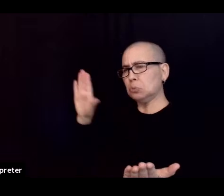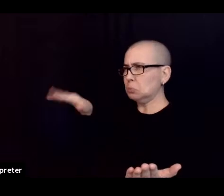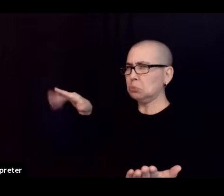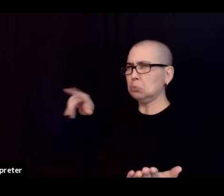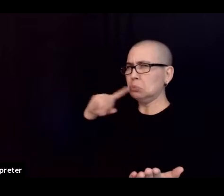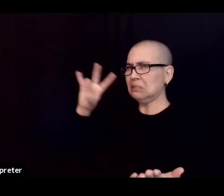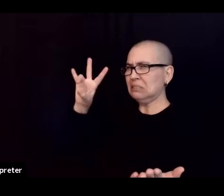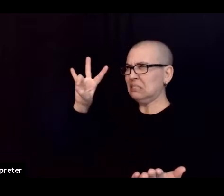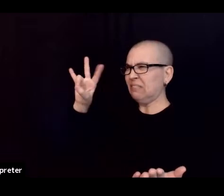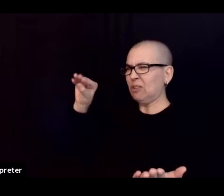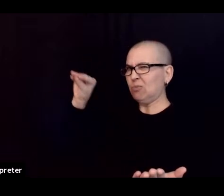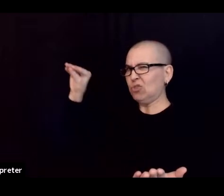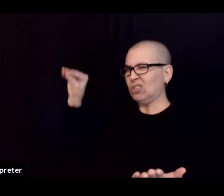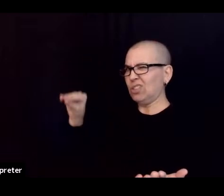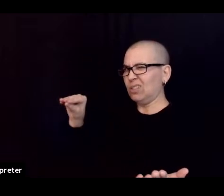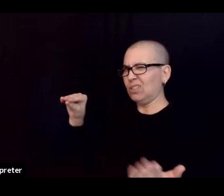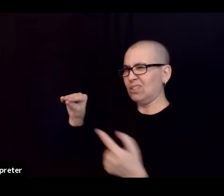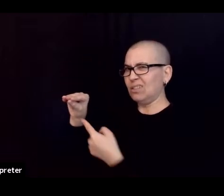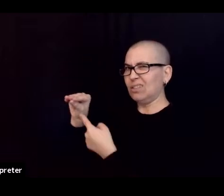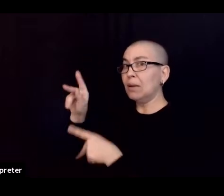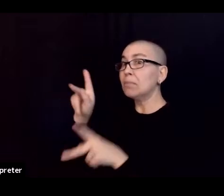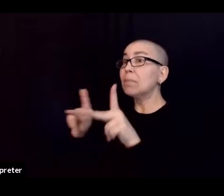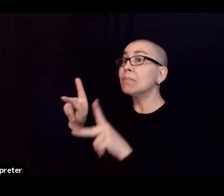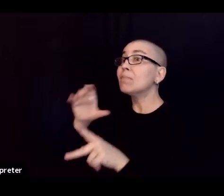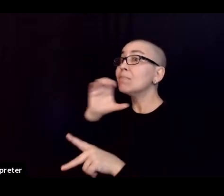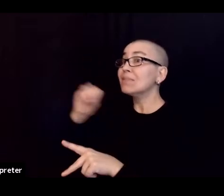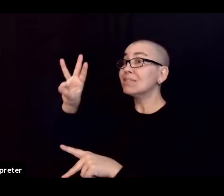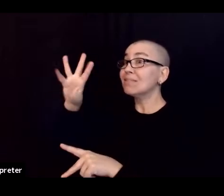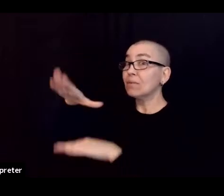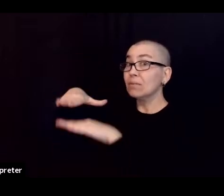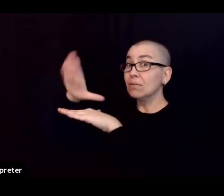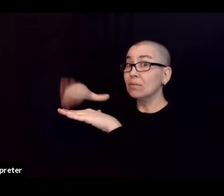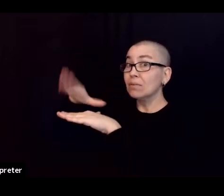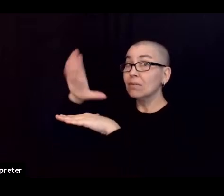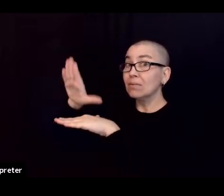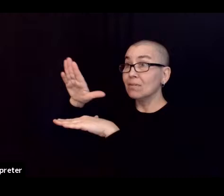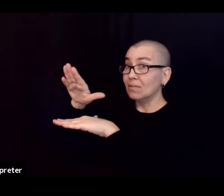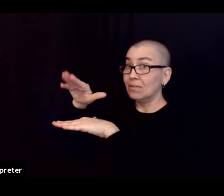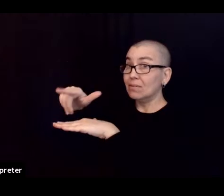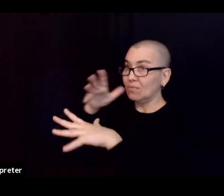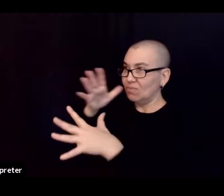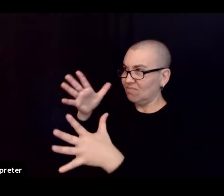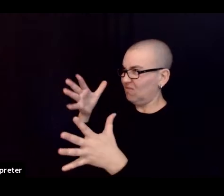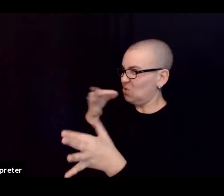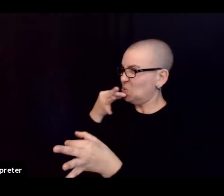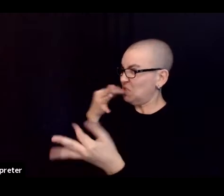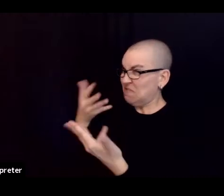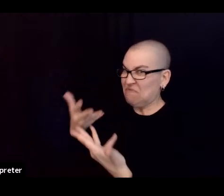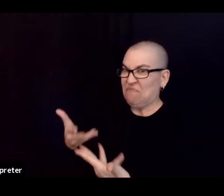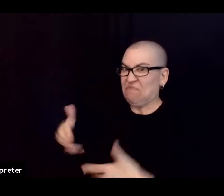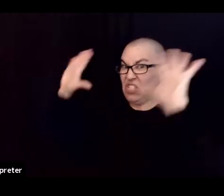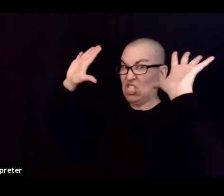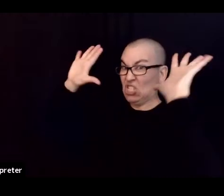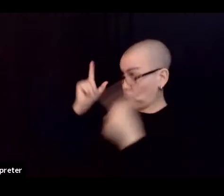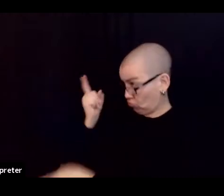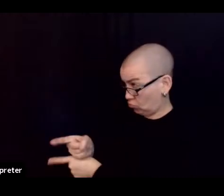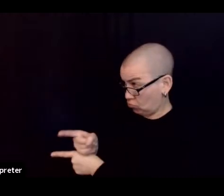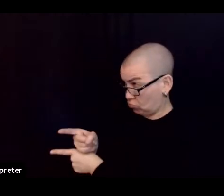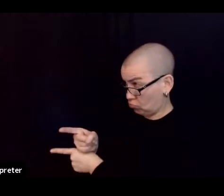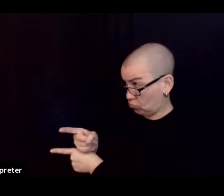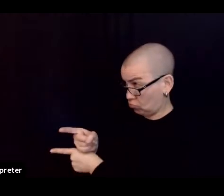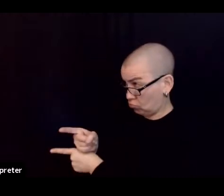next couple of days. Do you anticipate opening up vaccinations to that next priority